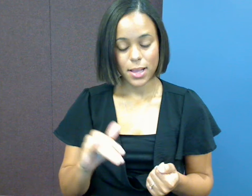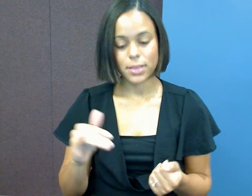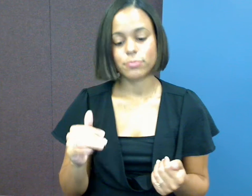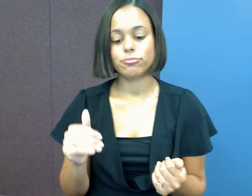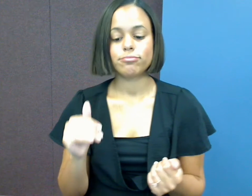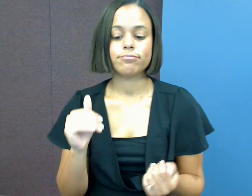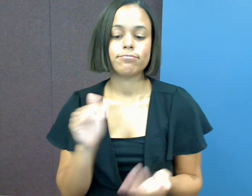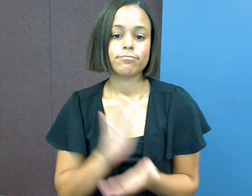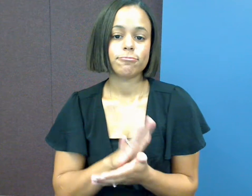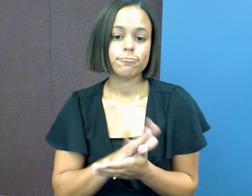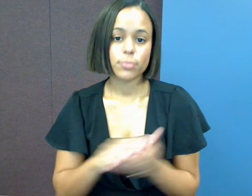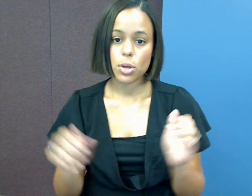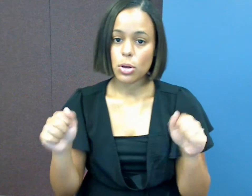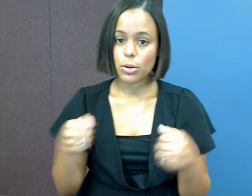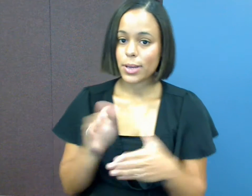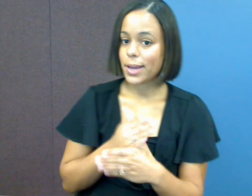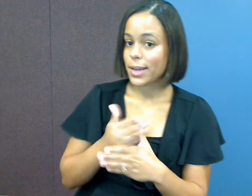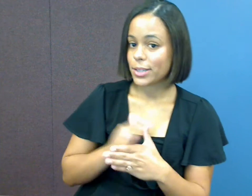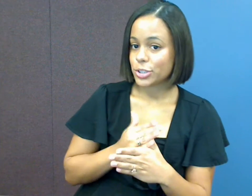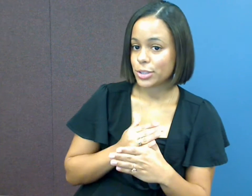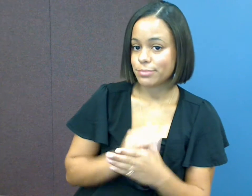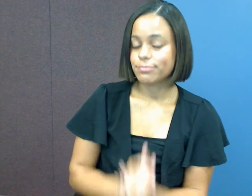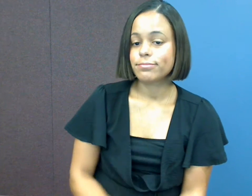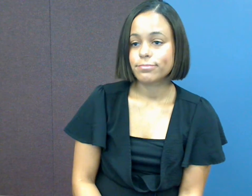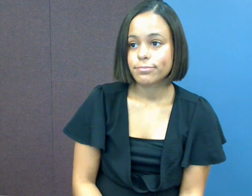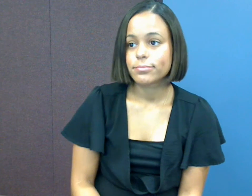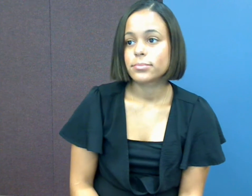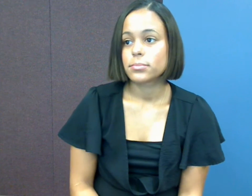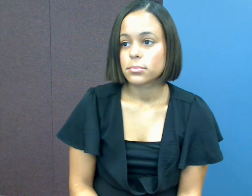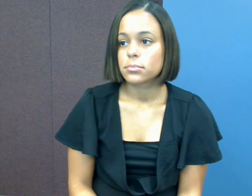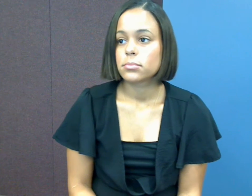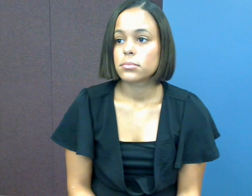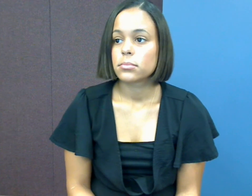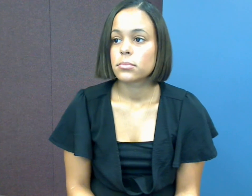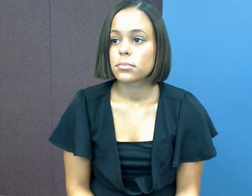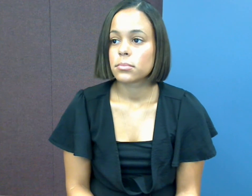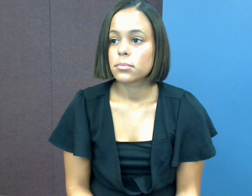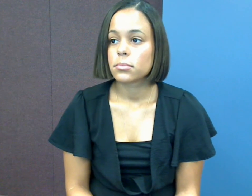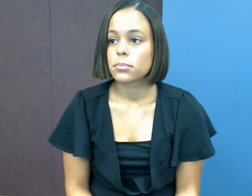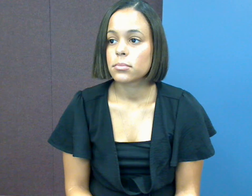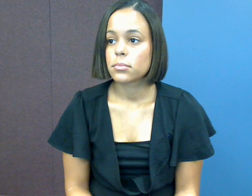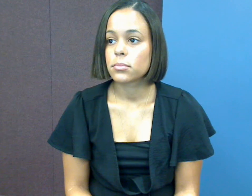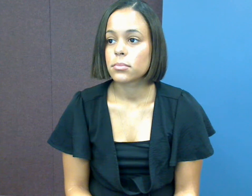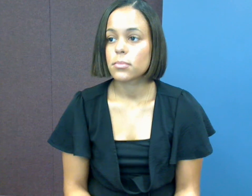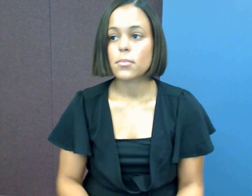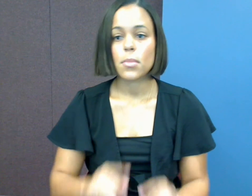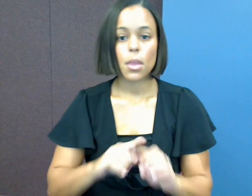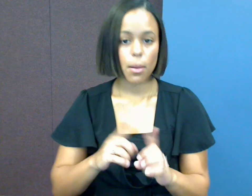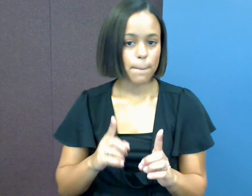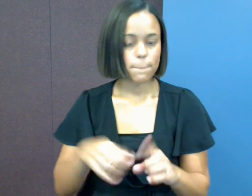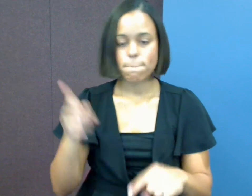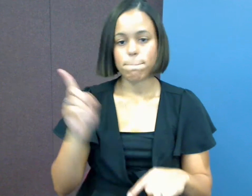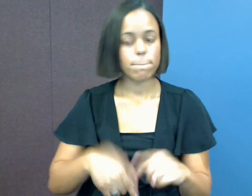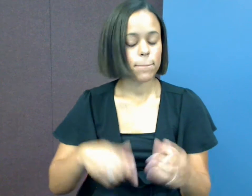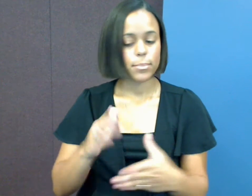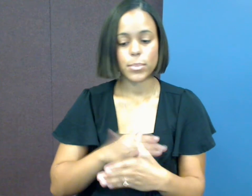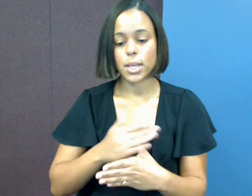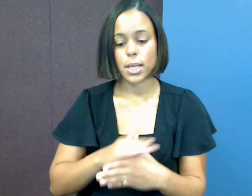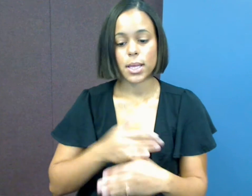Some colleges do include other contact information, such as email address, phone numbers. That's